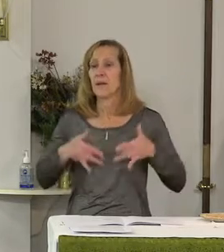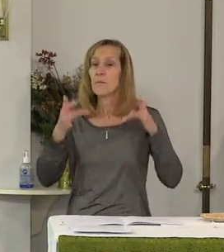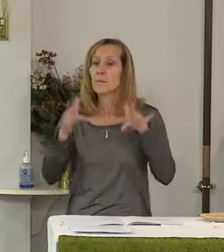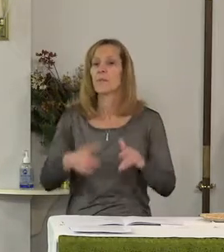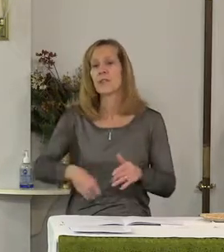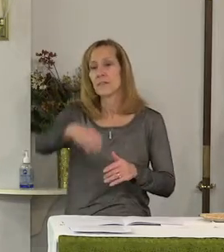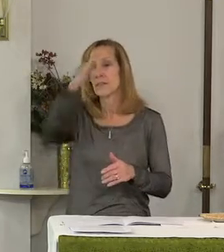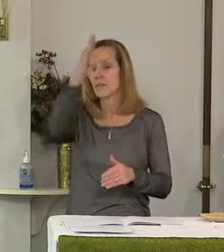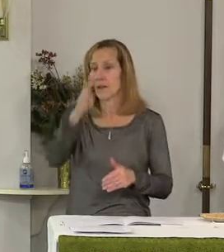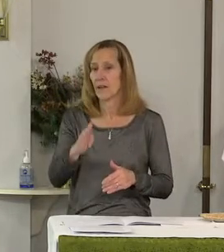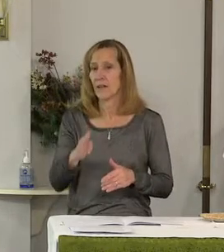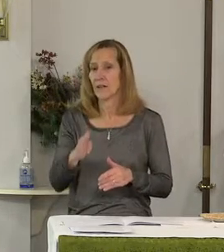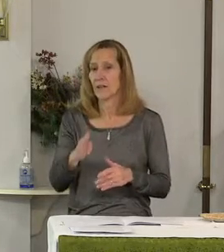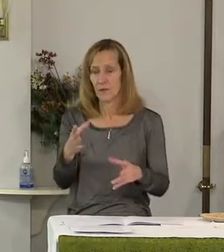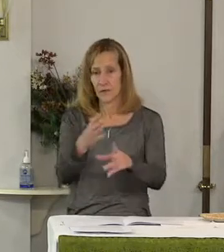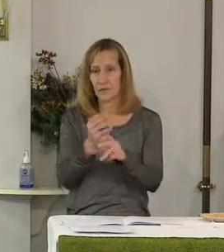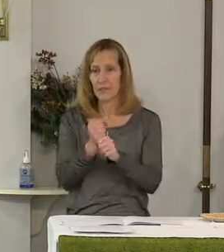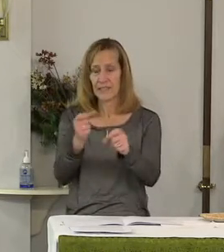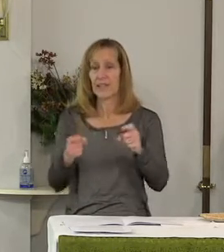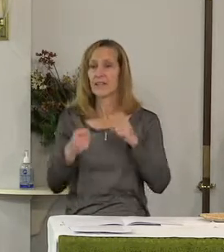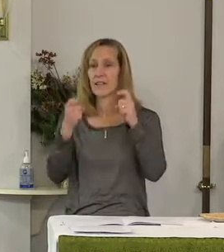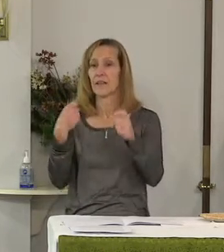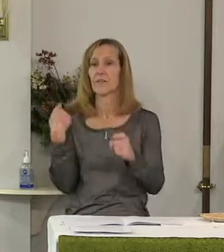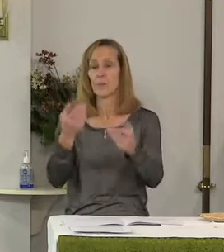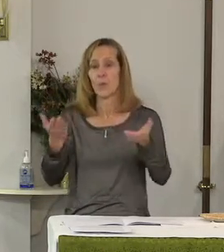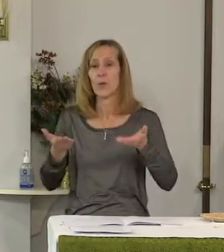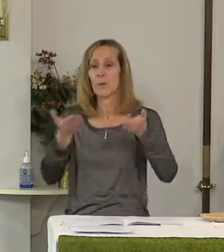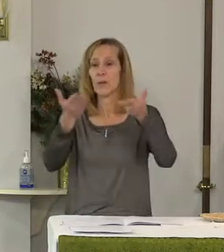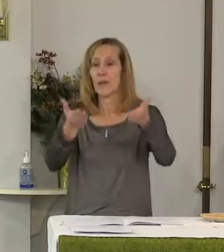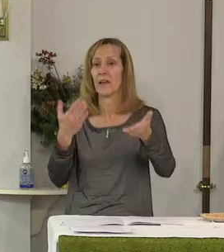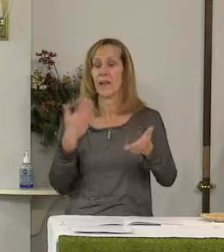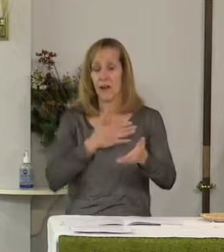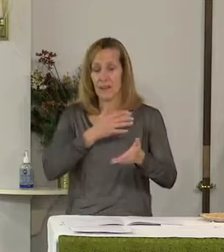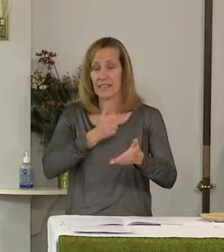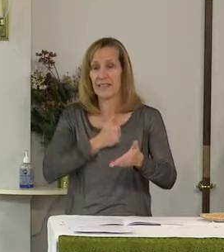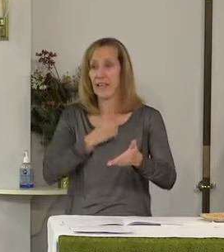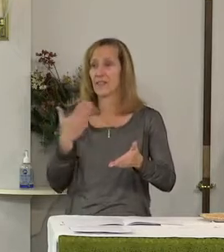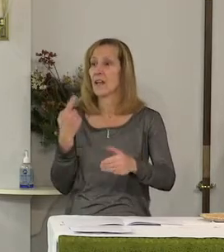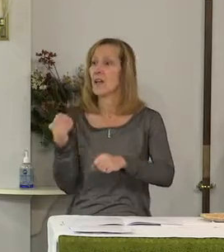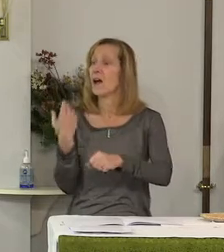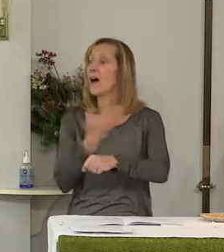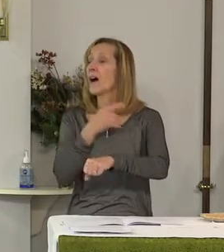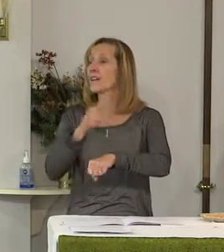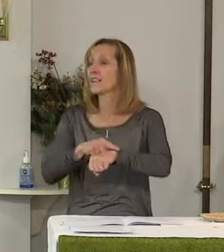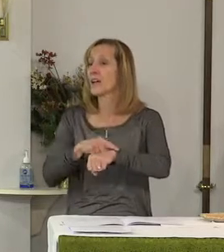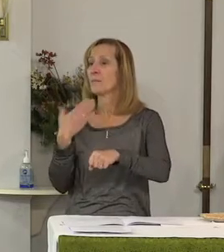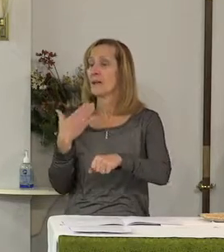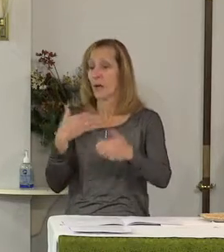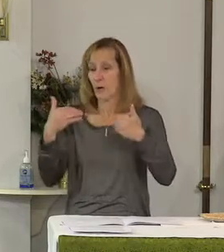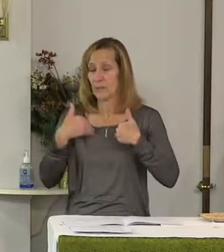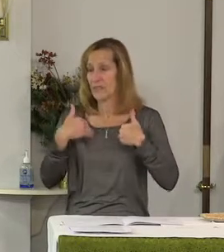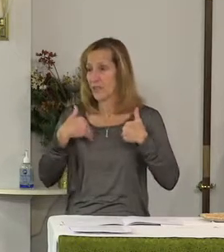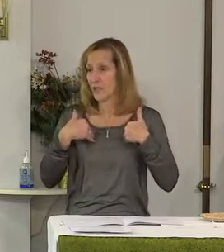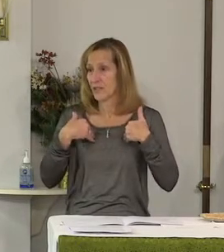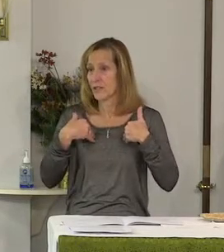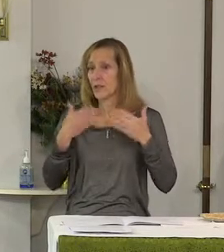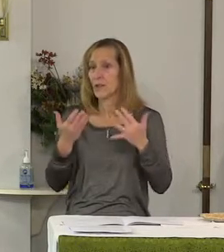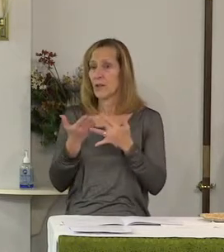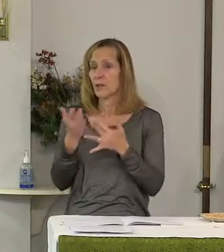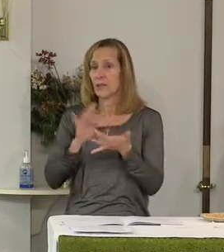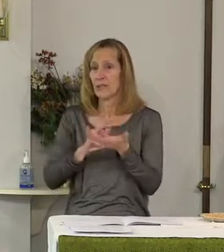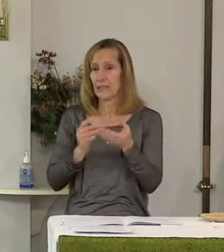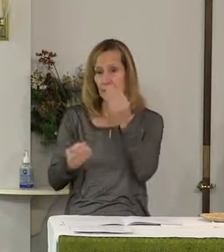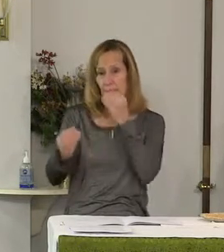Merciful God, receive the gifts we bring, ourselves, our time, and our possessions. Through